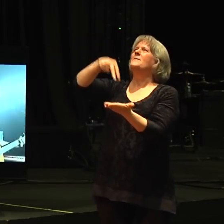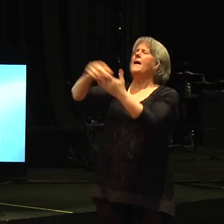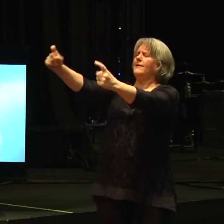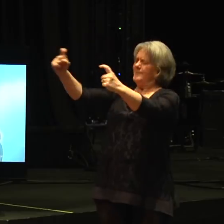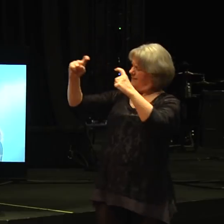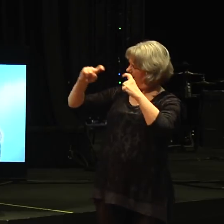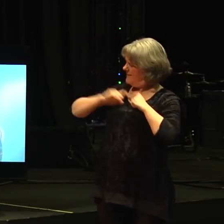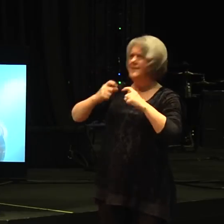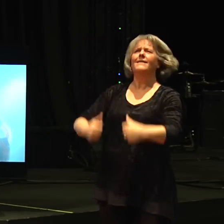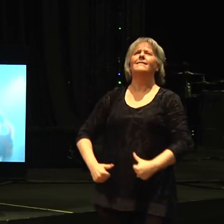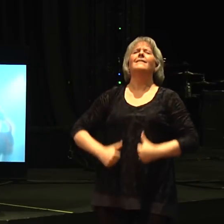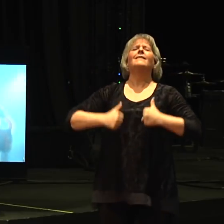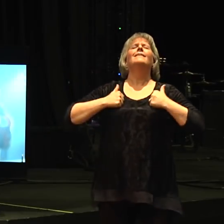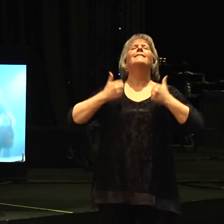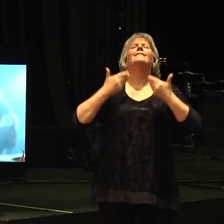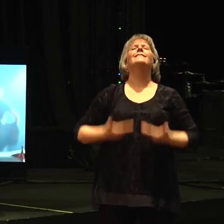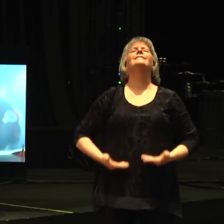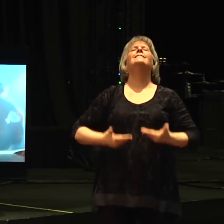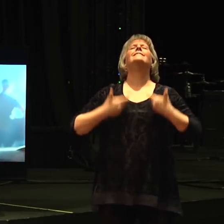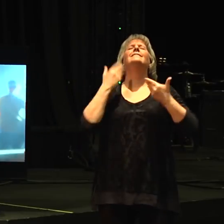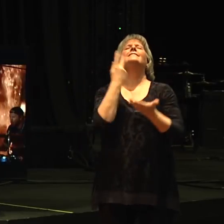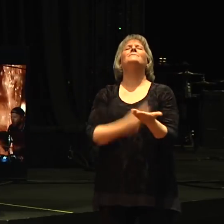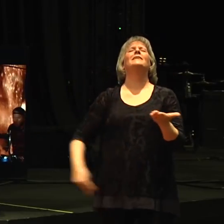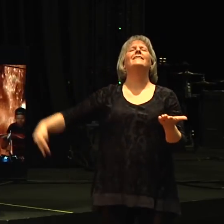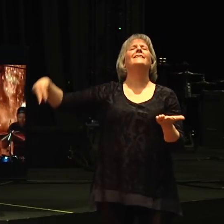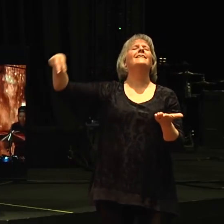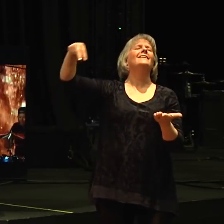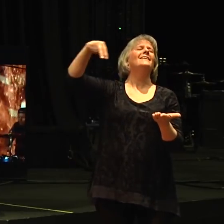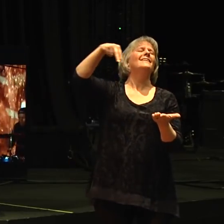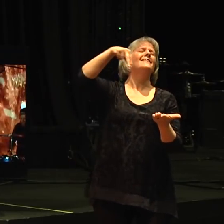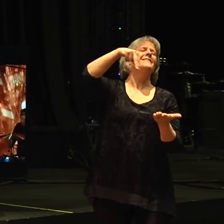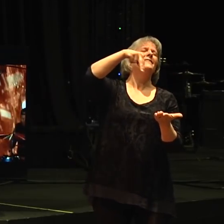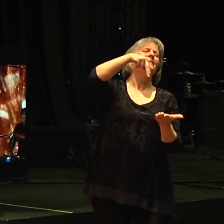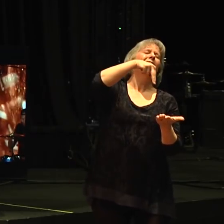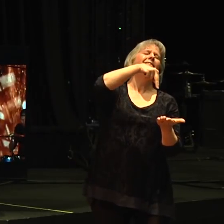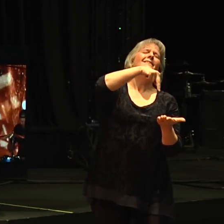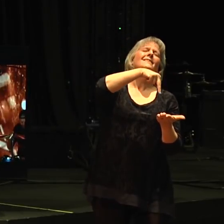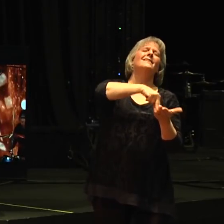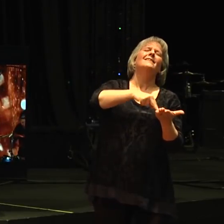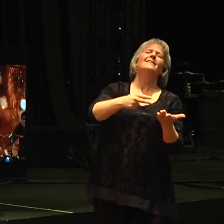King is resurrecting me.